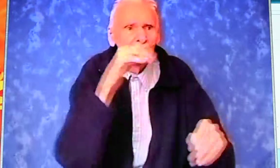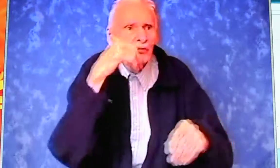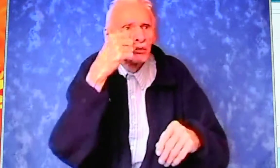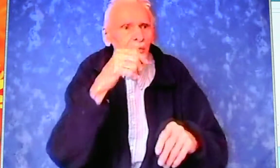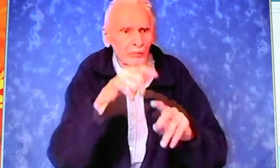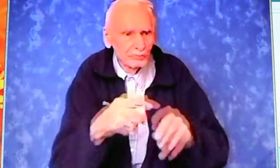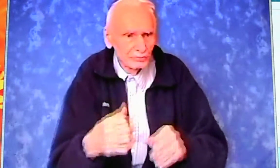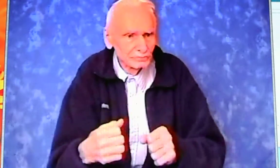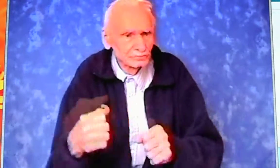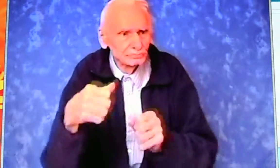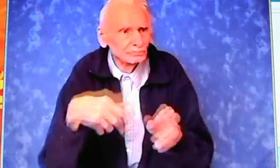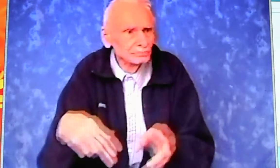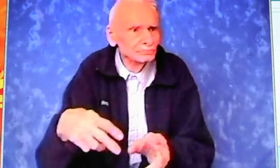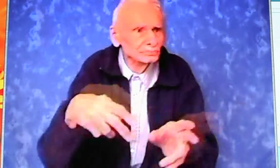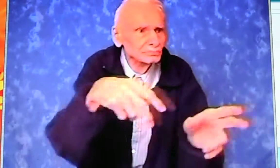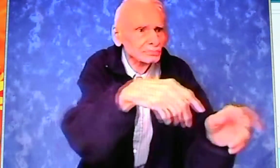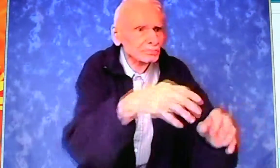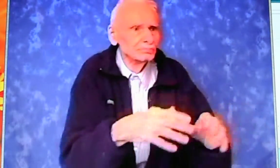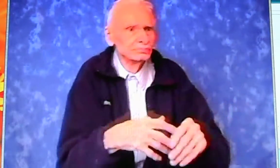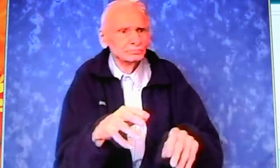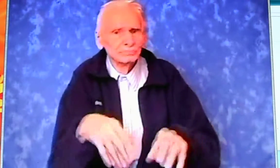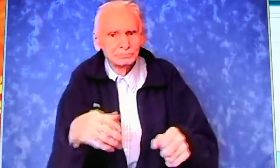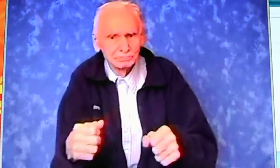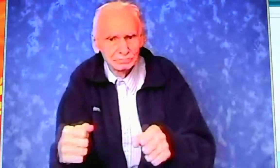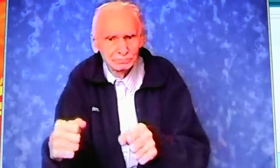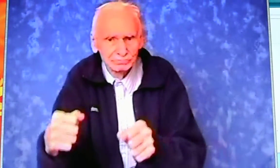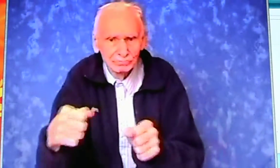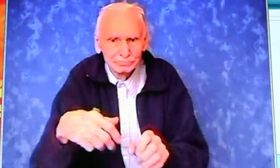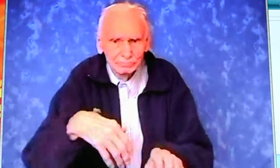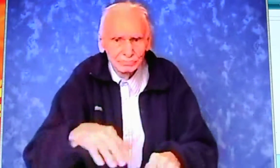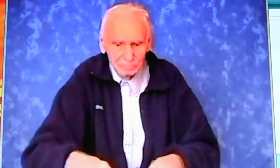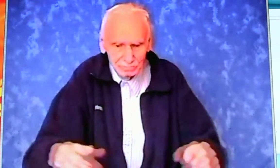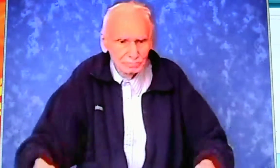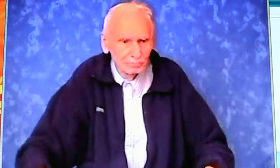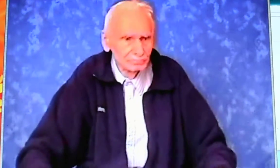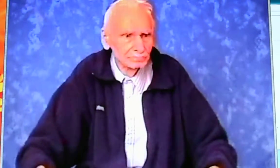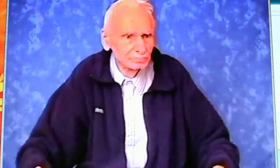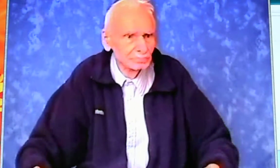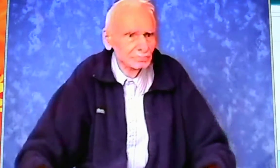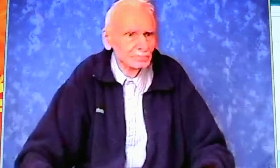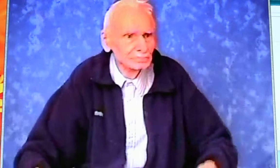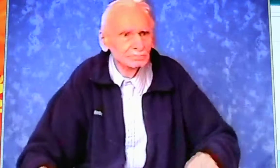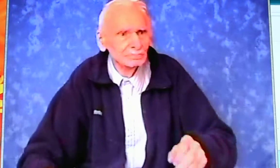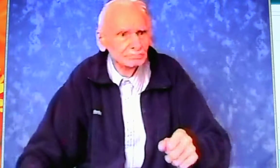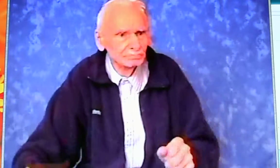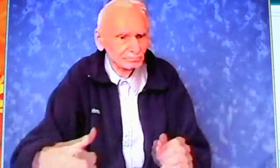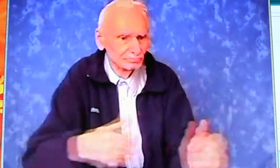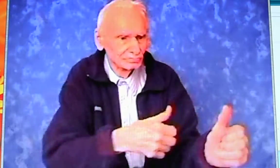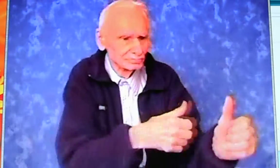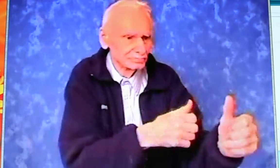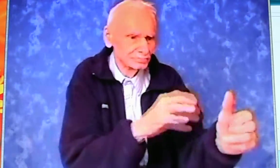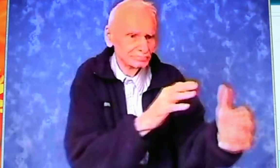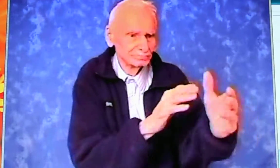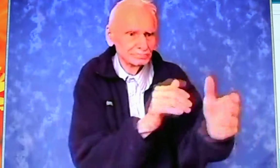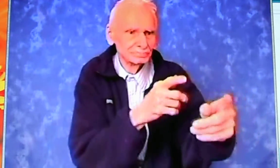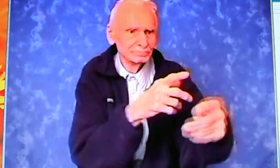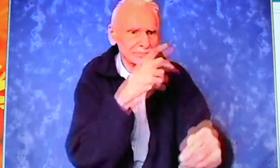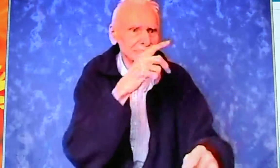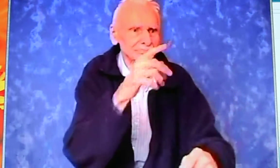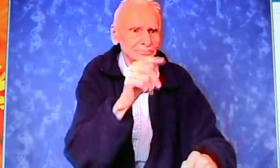just follow the cows around and pet them and watch them. And my brother would push me in the wheelchair so that I could get